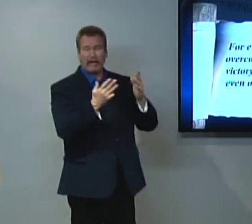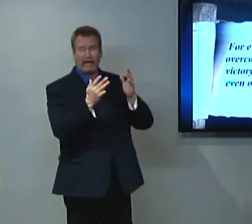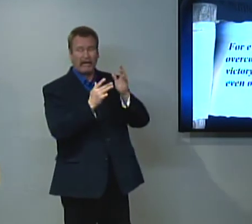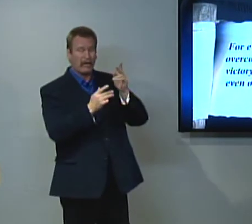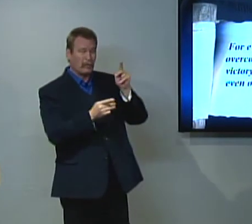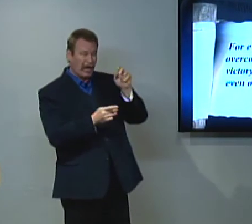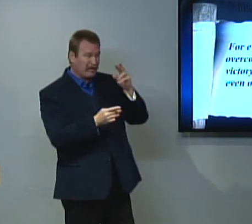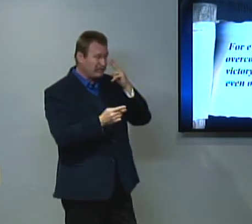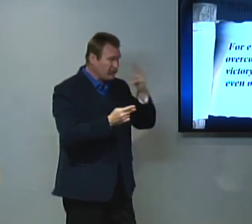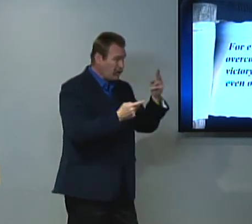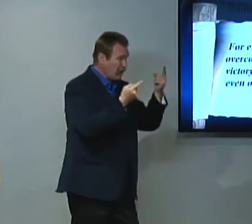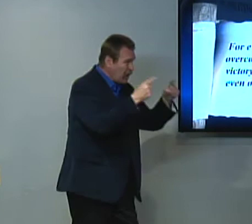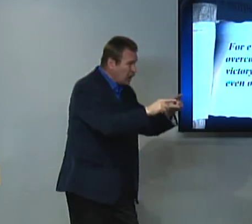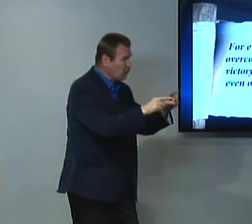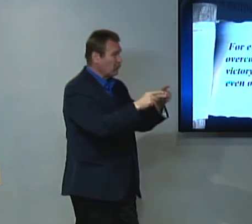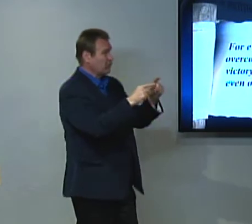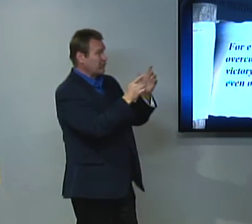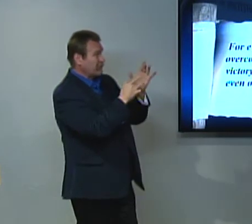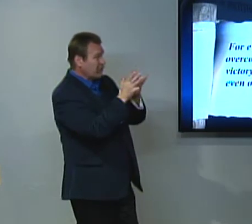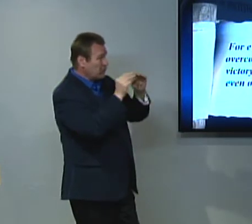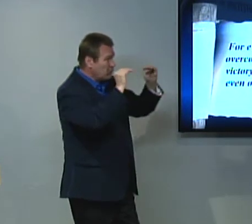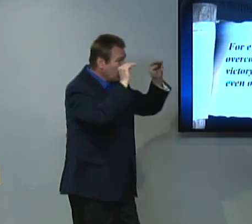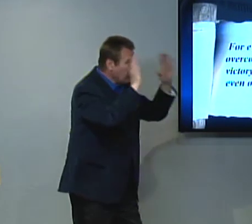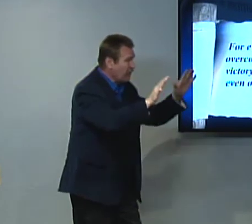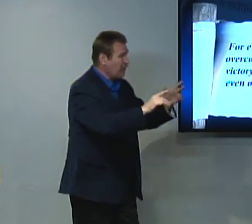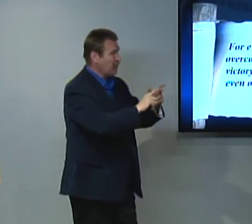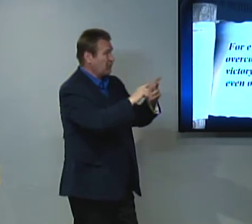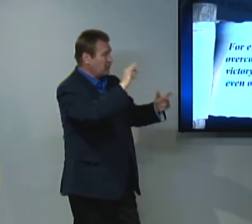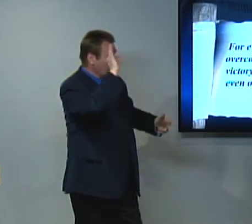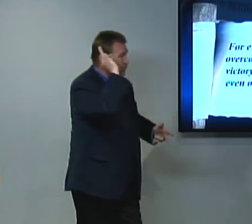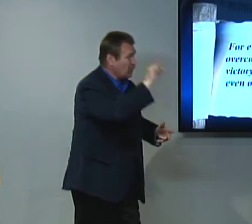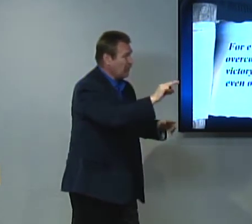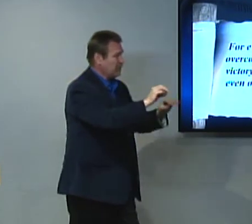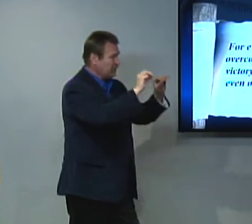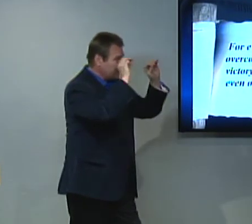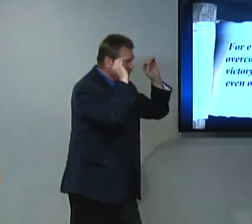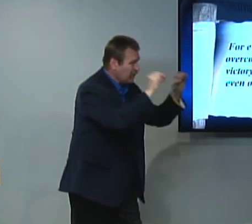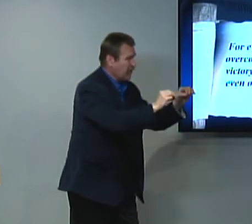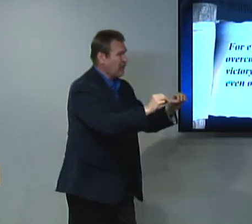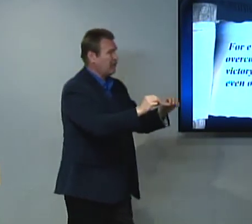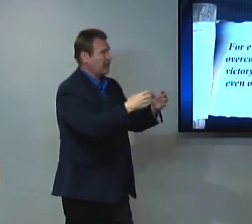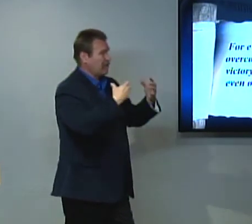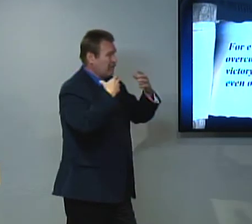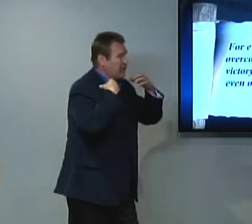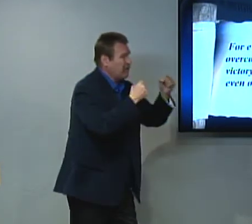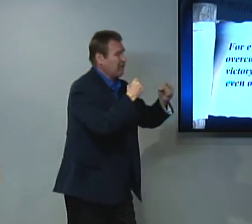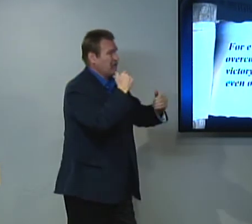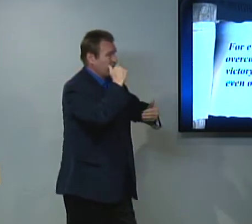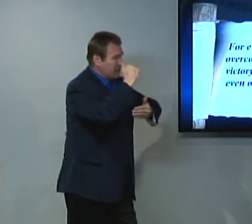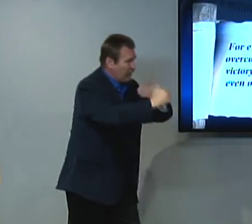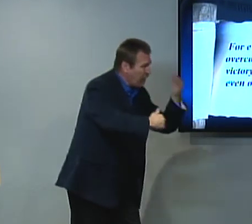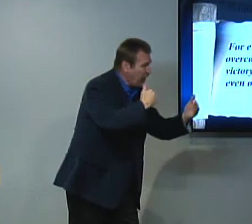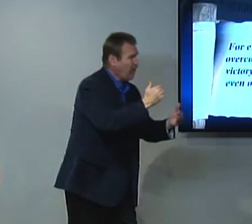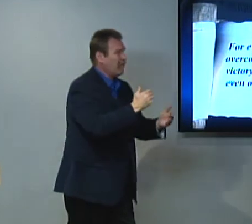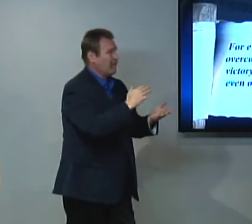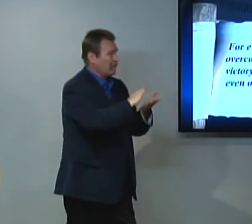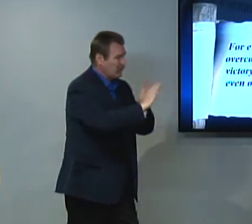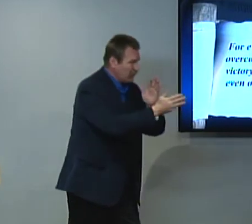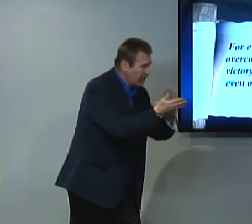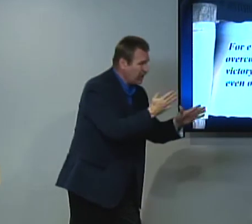circle. And Peter saw the miracles that Jesus done, the preaching, the teaching, the healings. He'd seen everything,